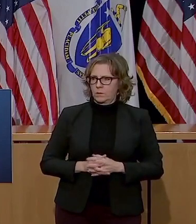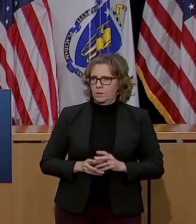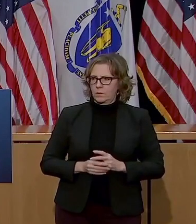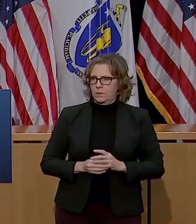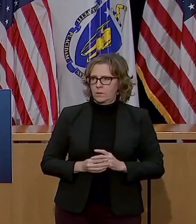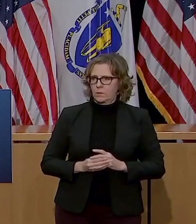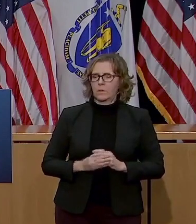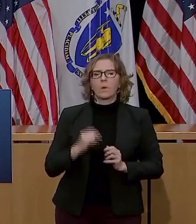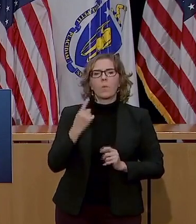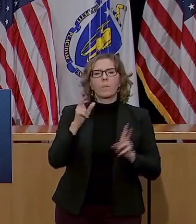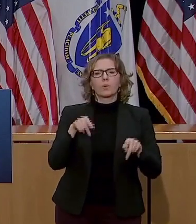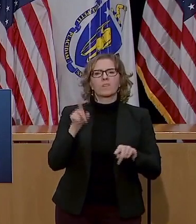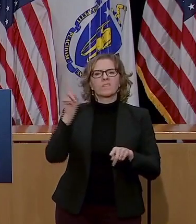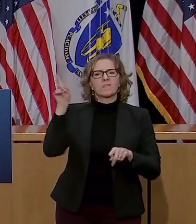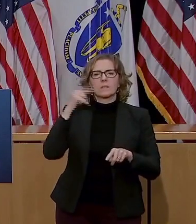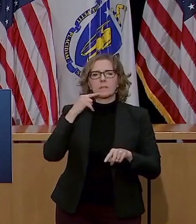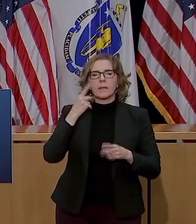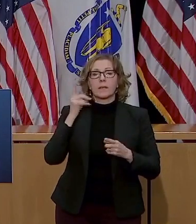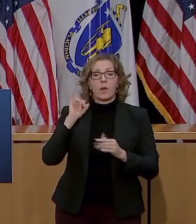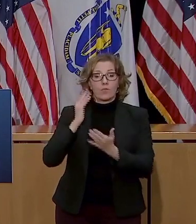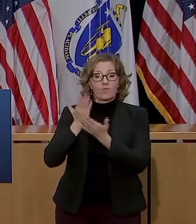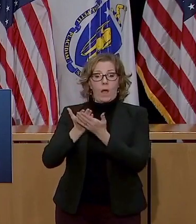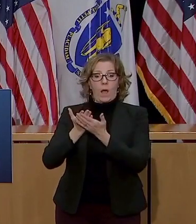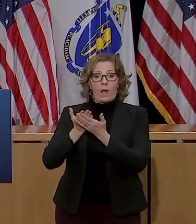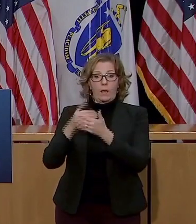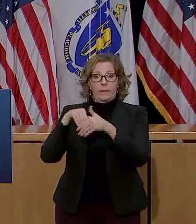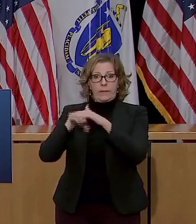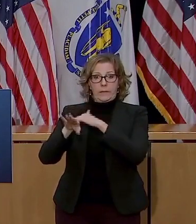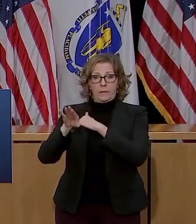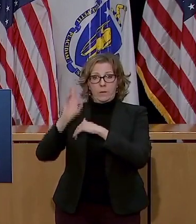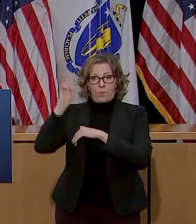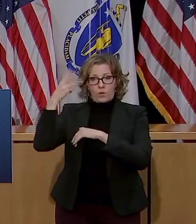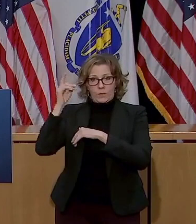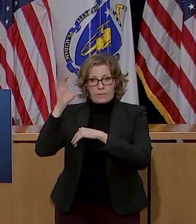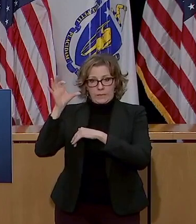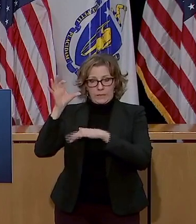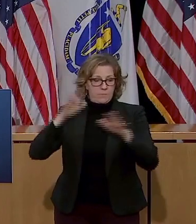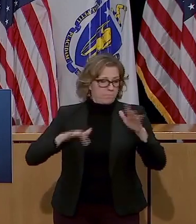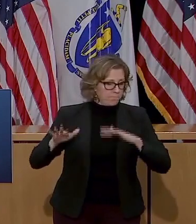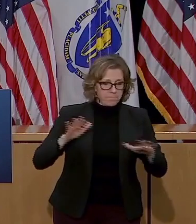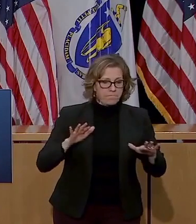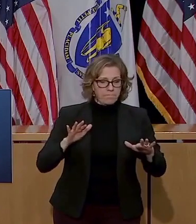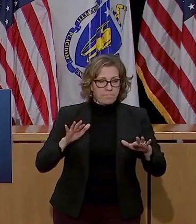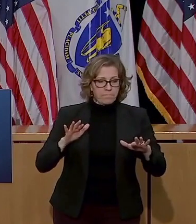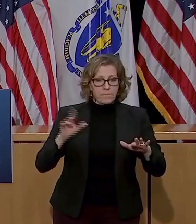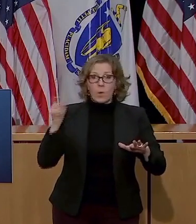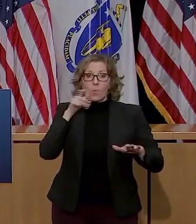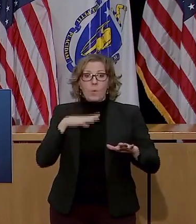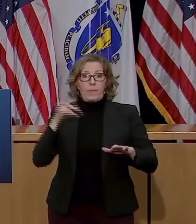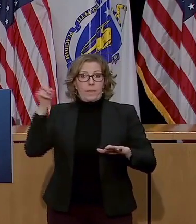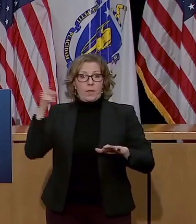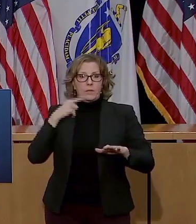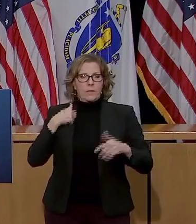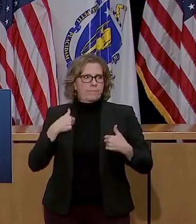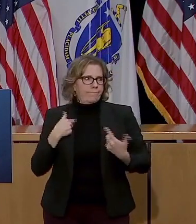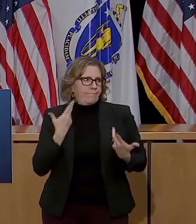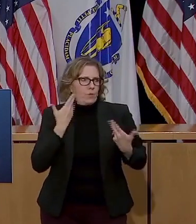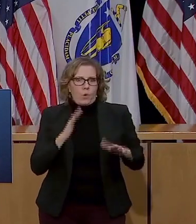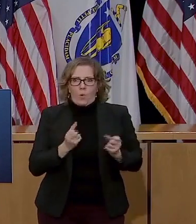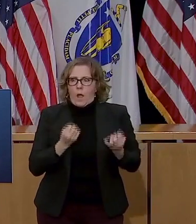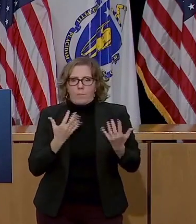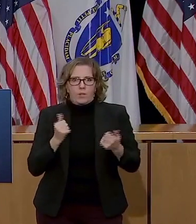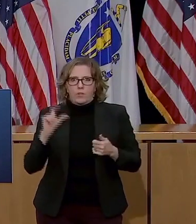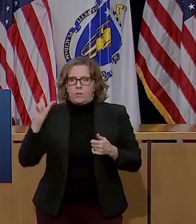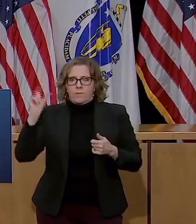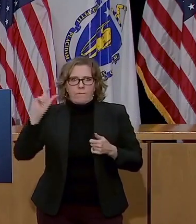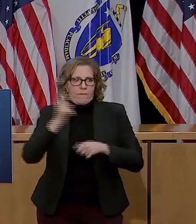government has. Things were such a mess under the previous administration. Do you know how much vaccine you have and where the bottlenecks are?